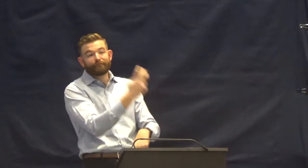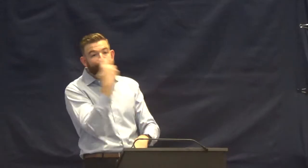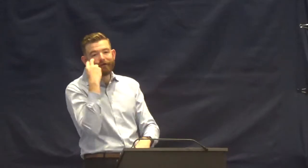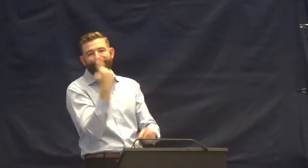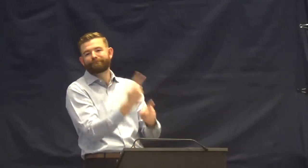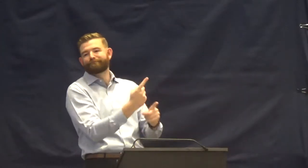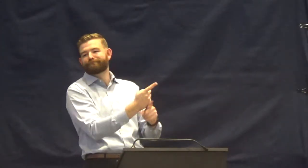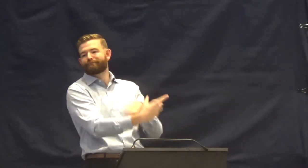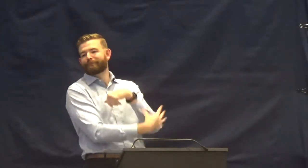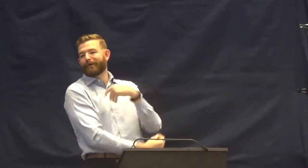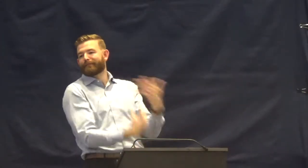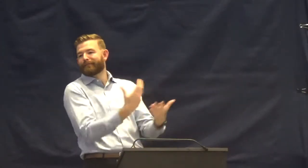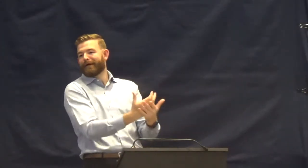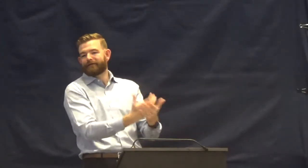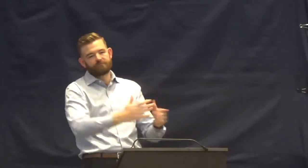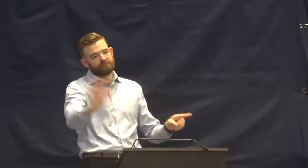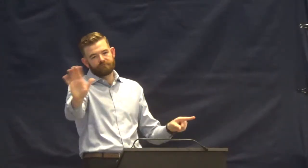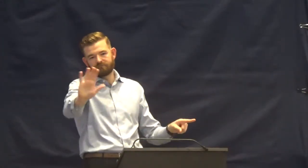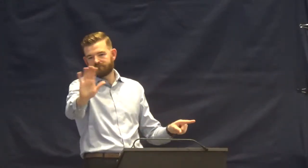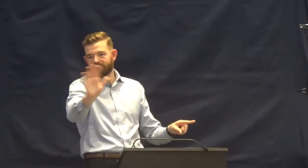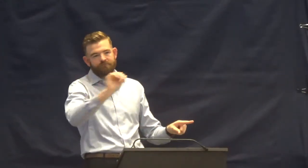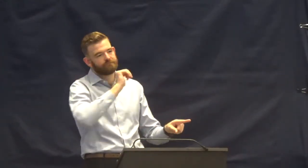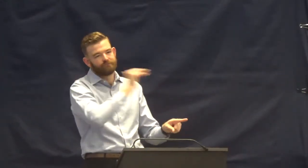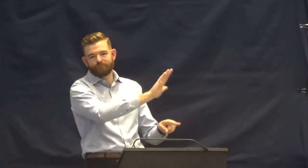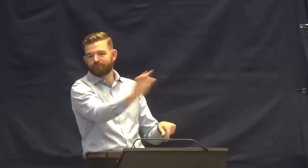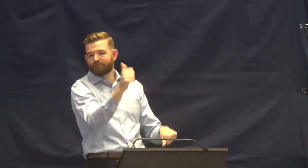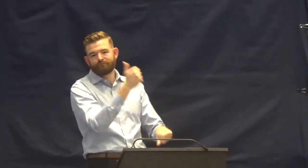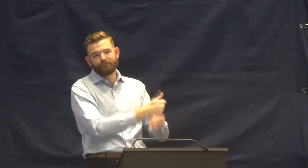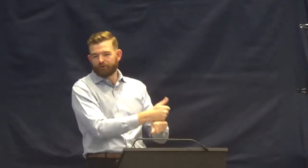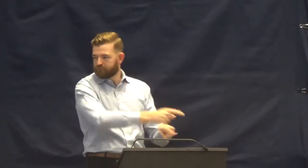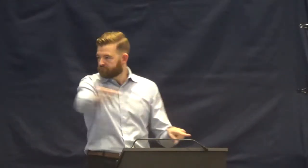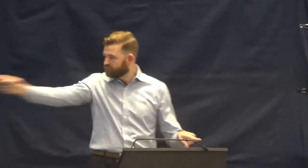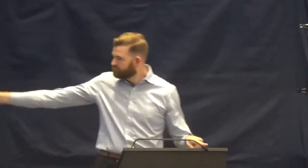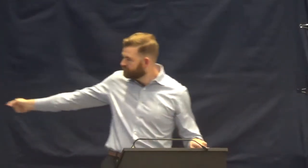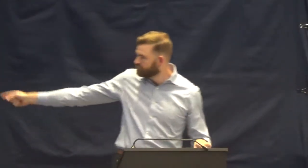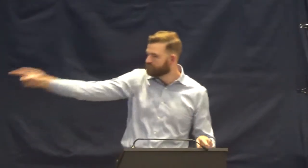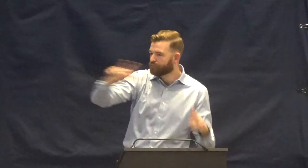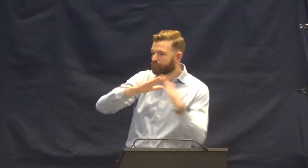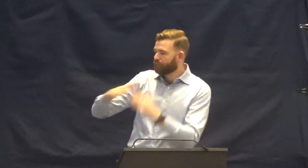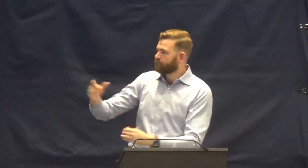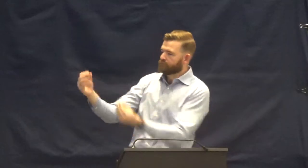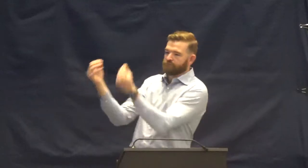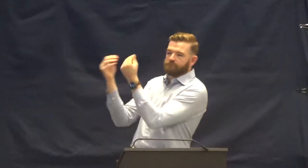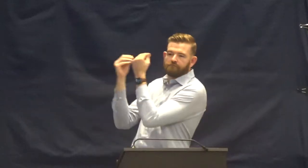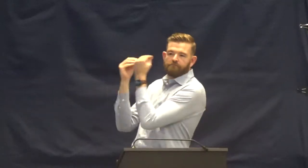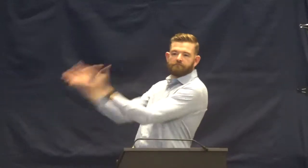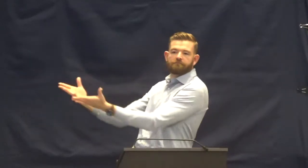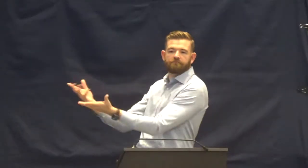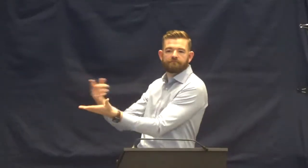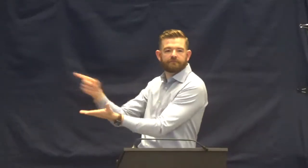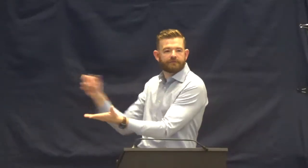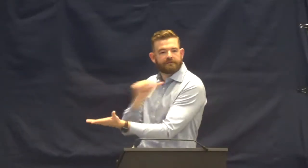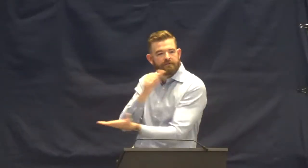And you know, people would think, well, oh, it's right that the deaf people are isolated and that the blind people are